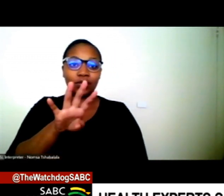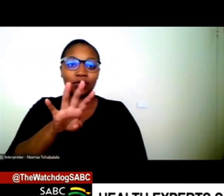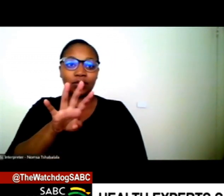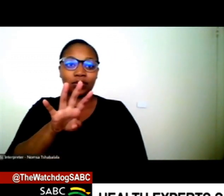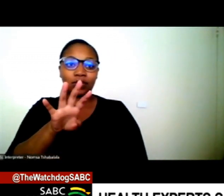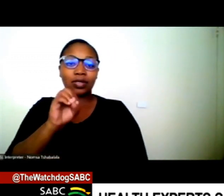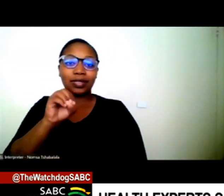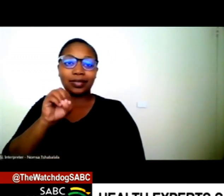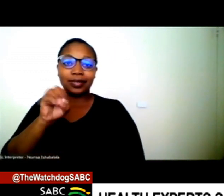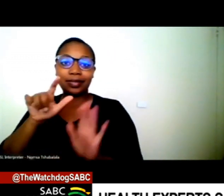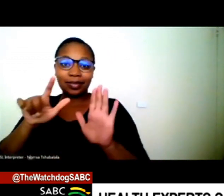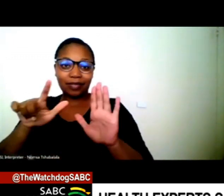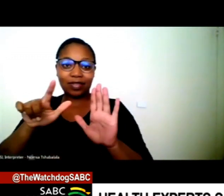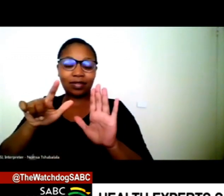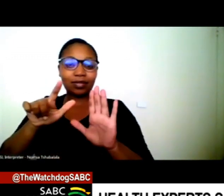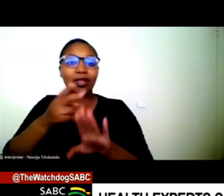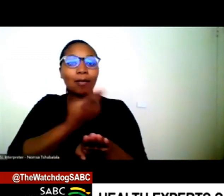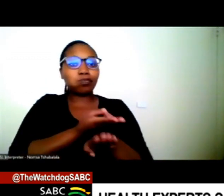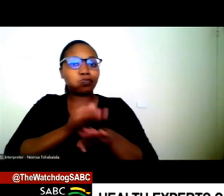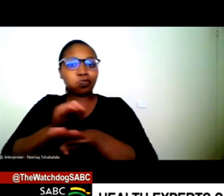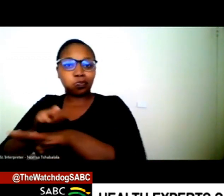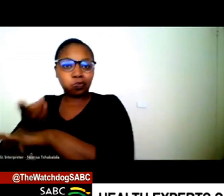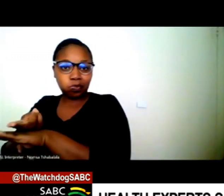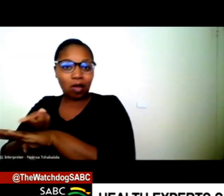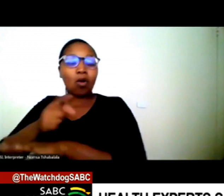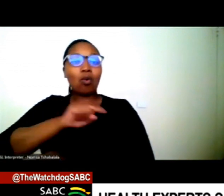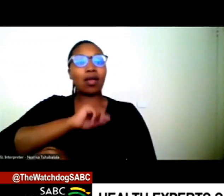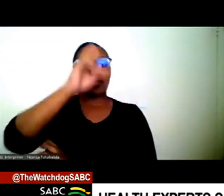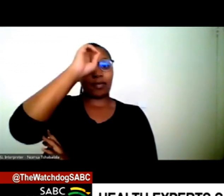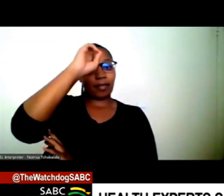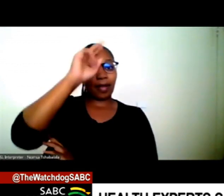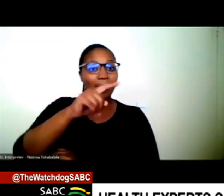4,407 functional beds. Remember, Gauteng Health has got